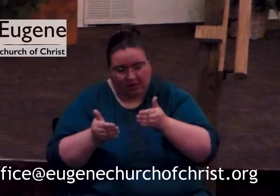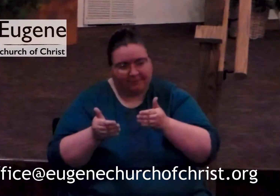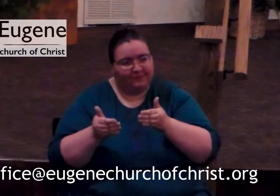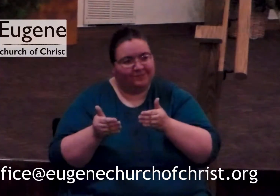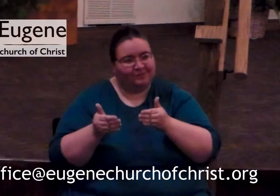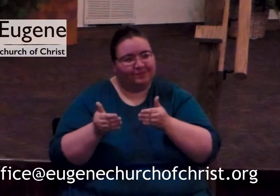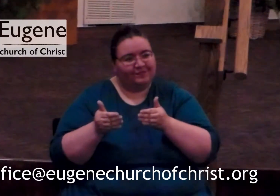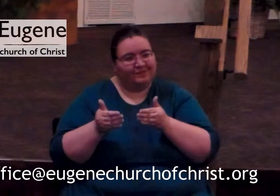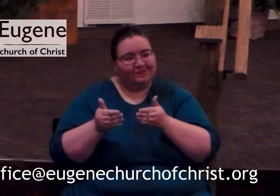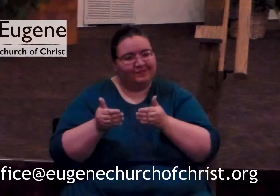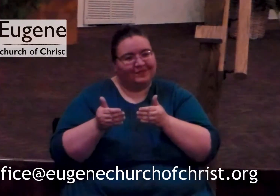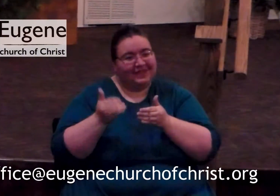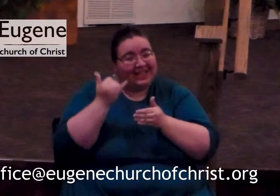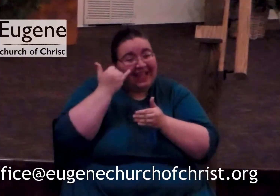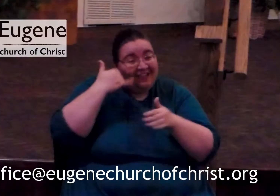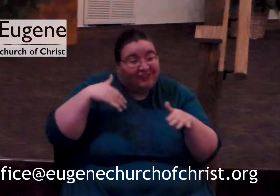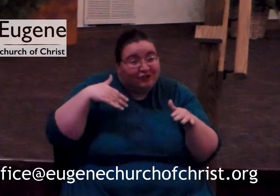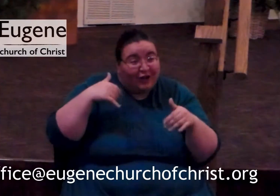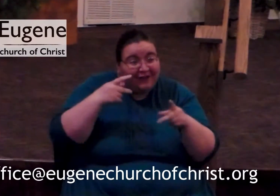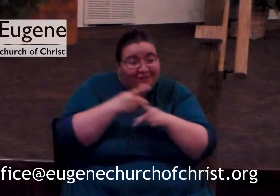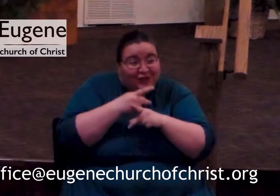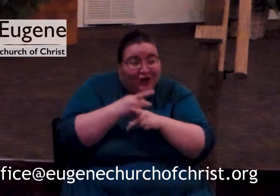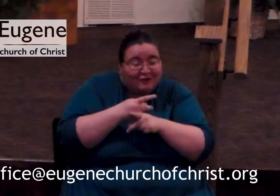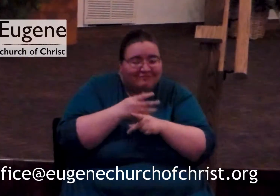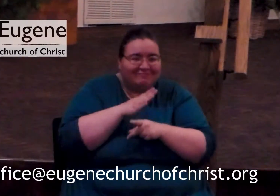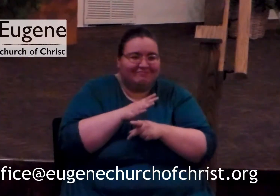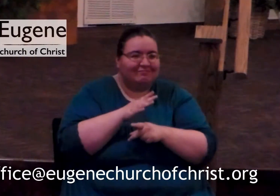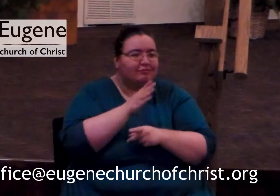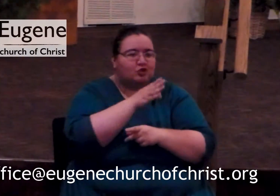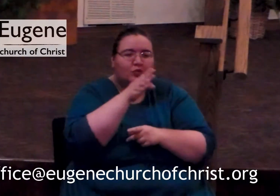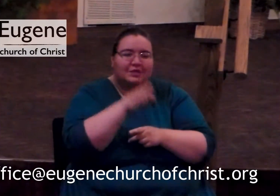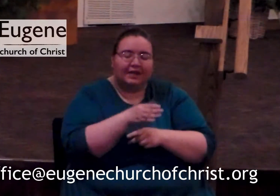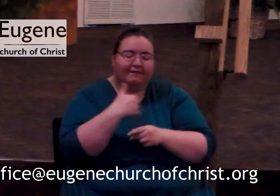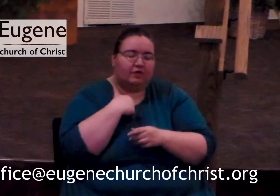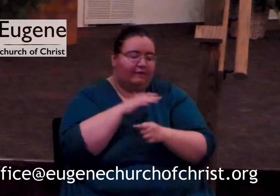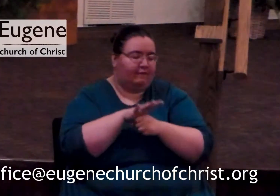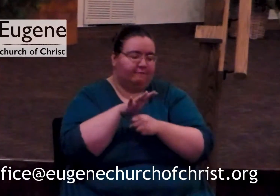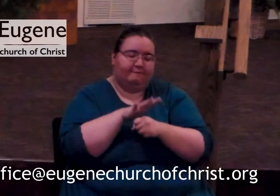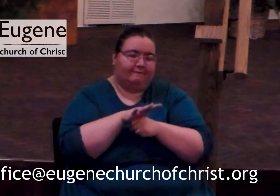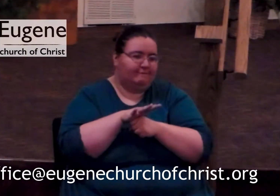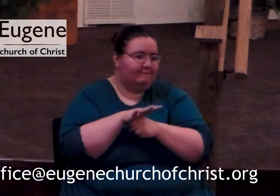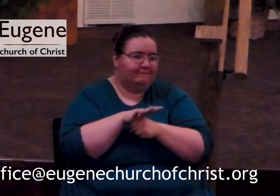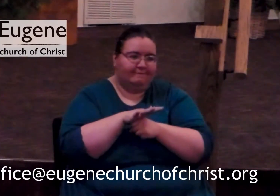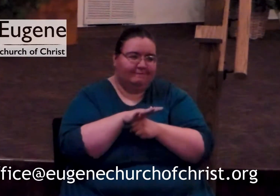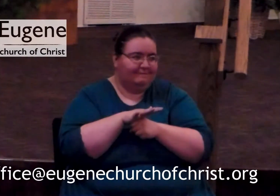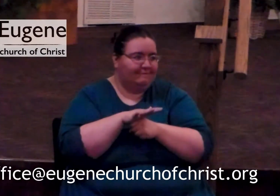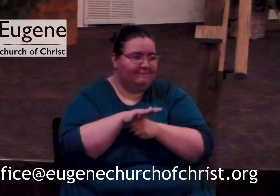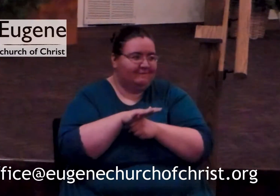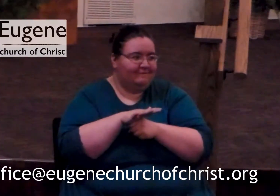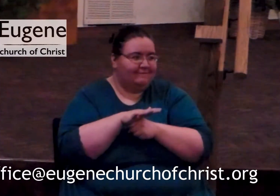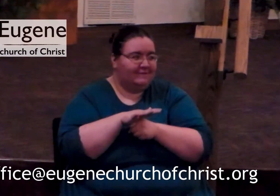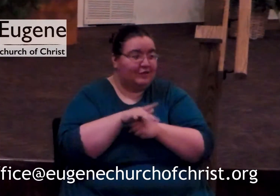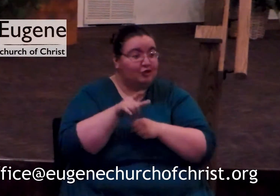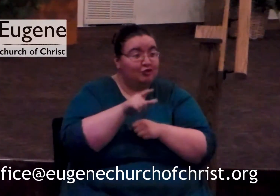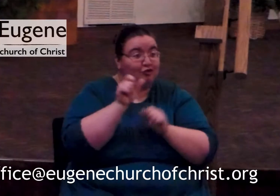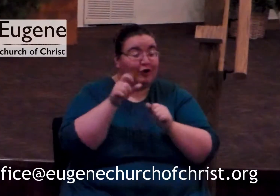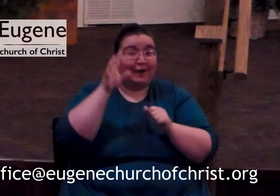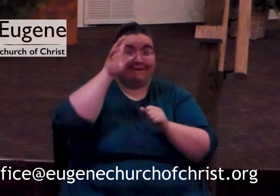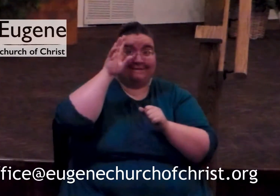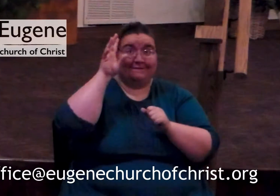enough. Get as much as you want, there is never going to be enough. You could invent the next great thing and think you are